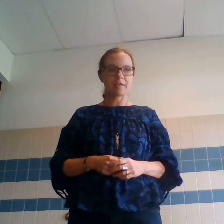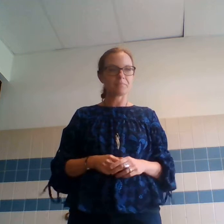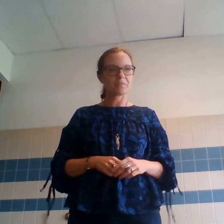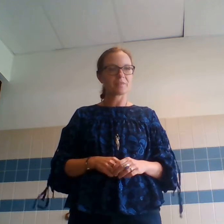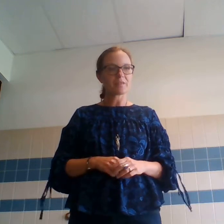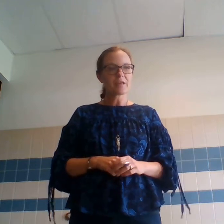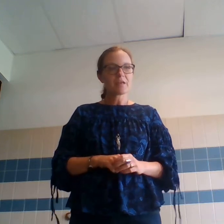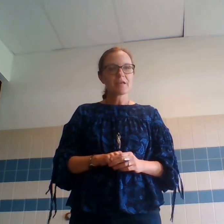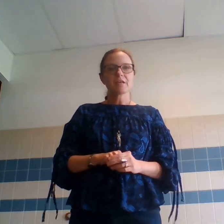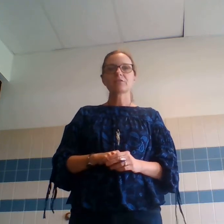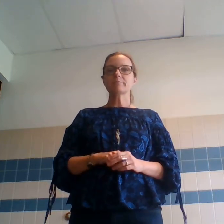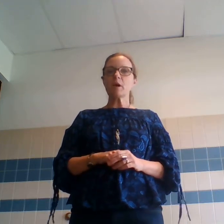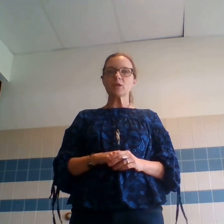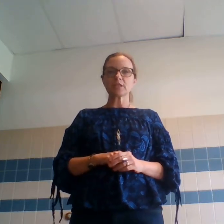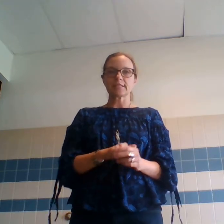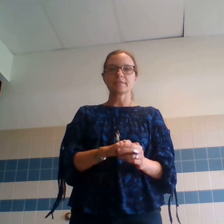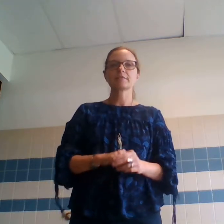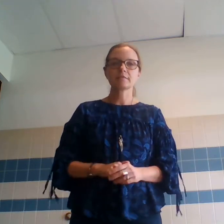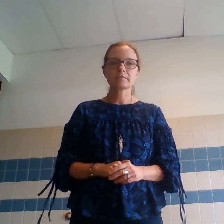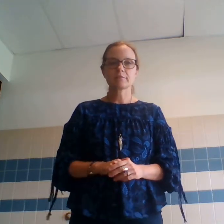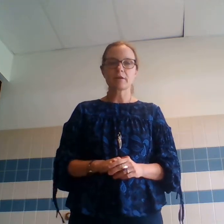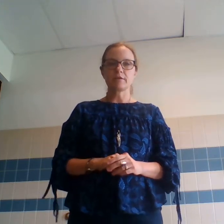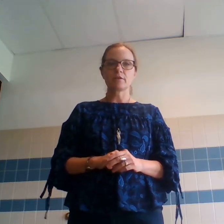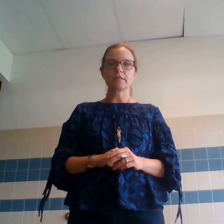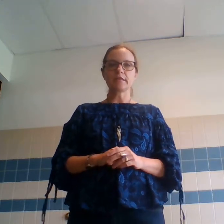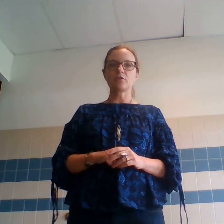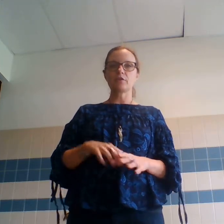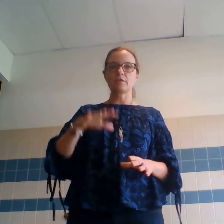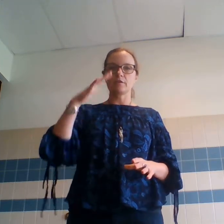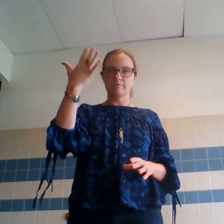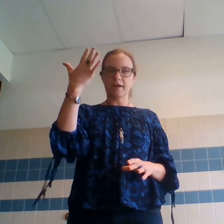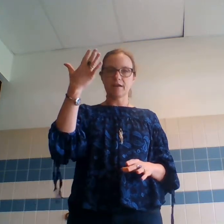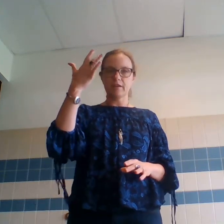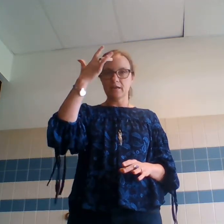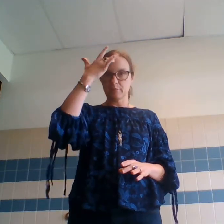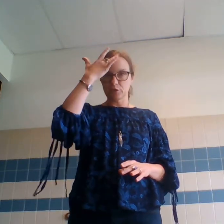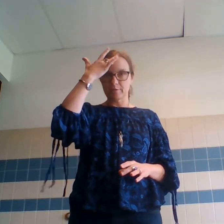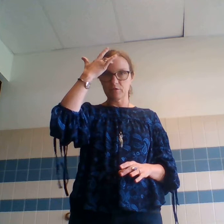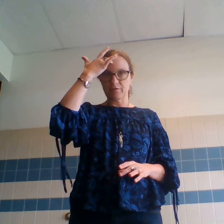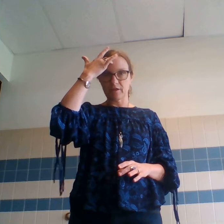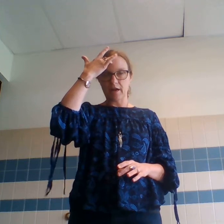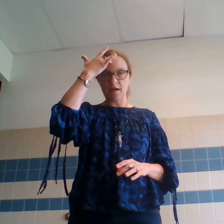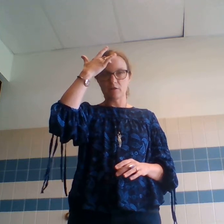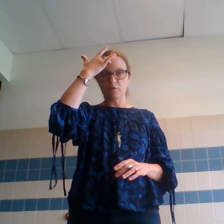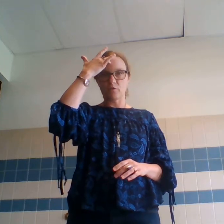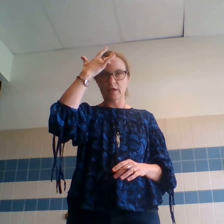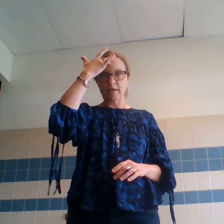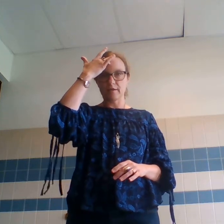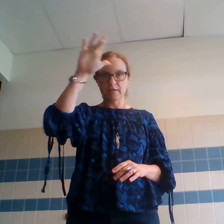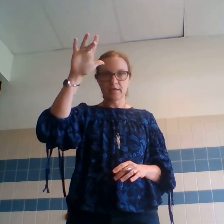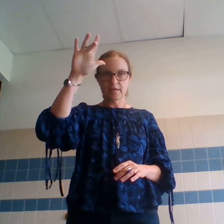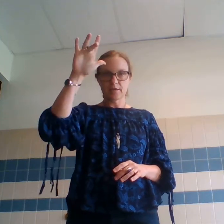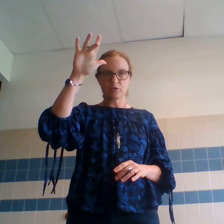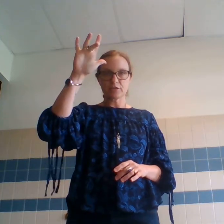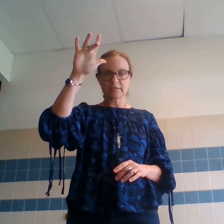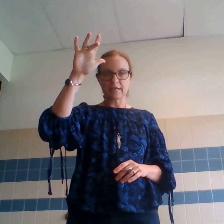Right? Smart. Smart. You're going to take your 5 hand, put your middle finger on your forehead, and you just send